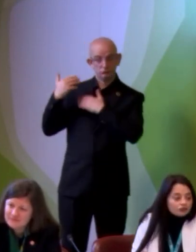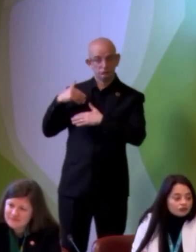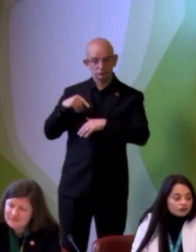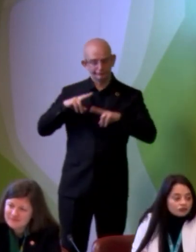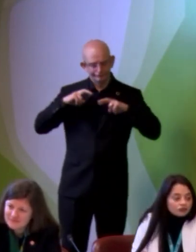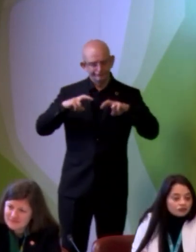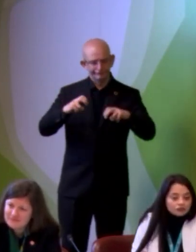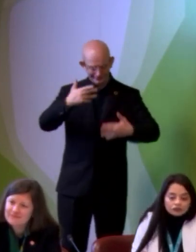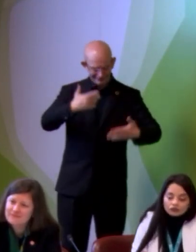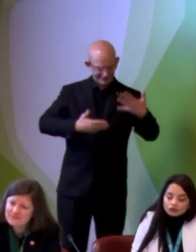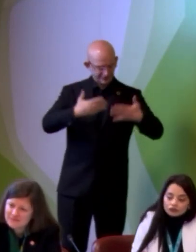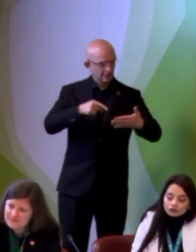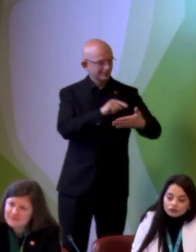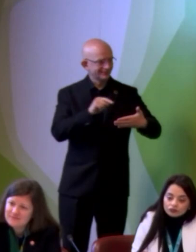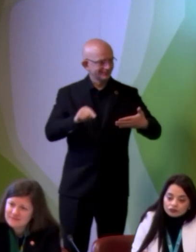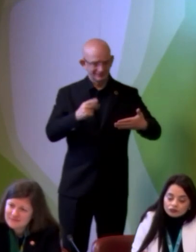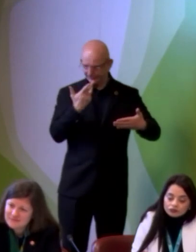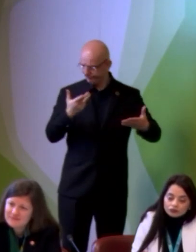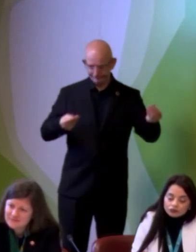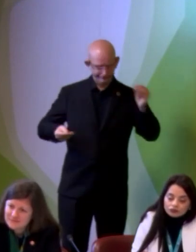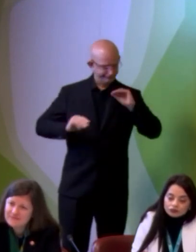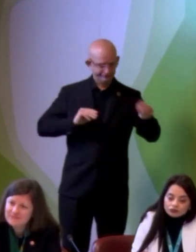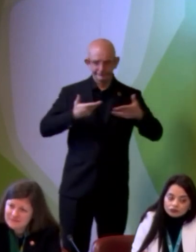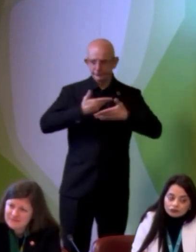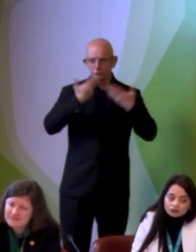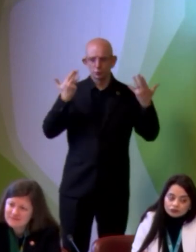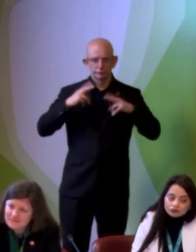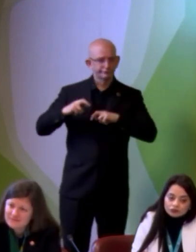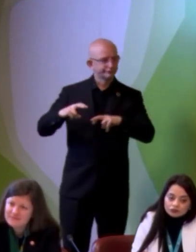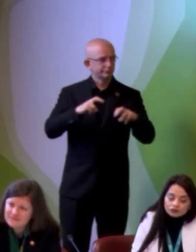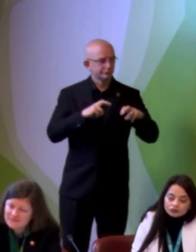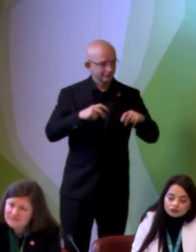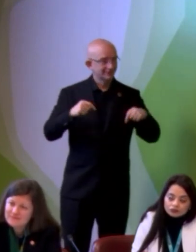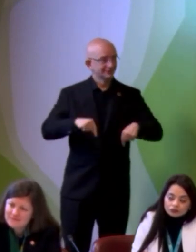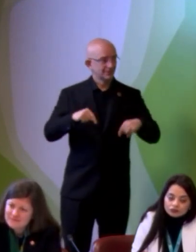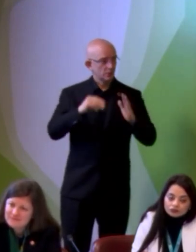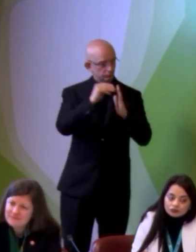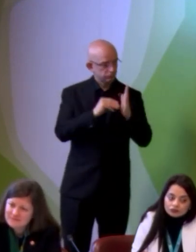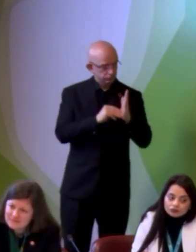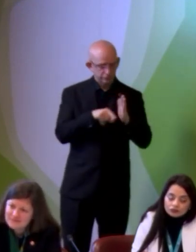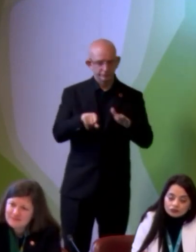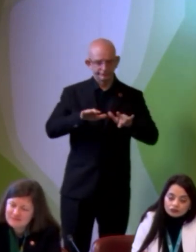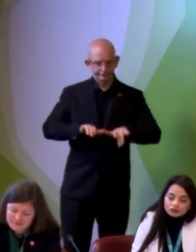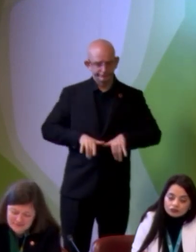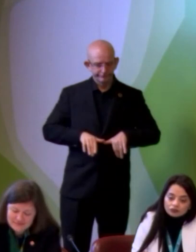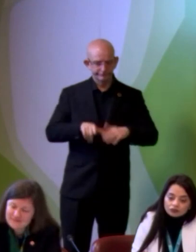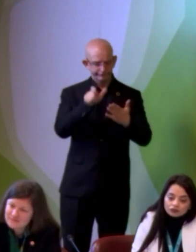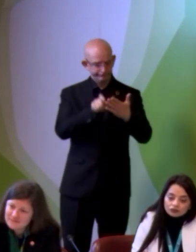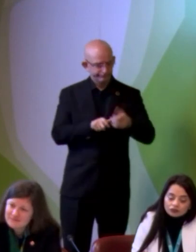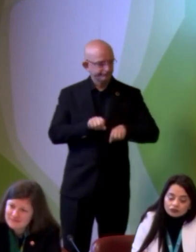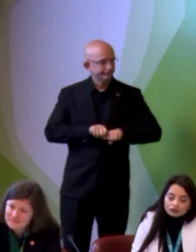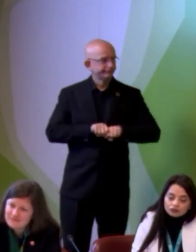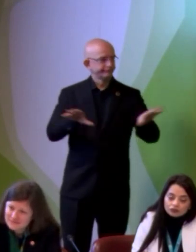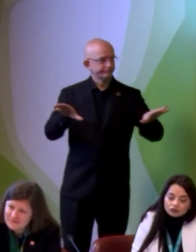have developed a column for the learners with disability, because we needed now to see to it that they